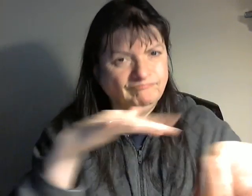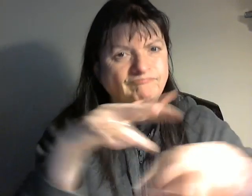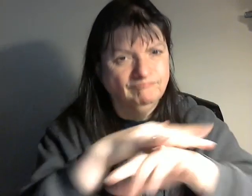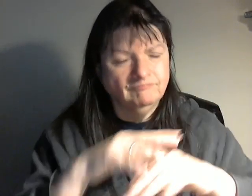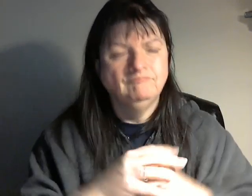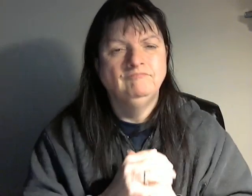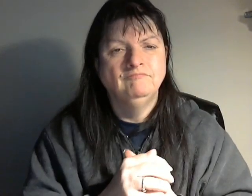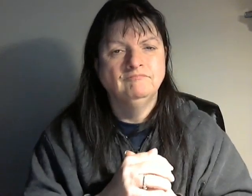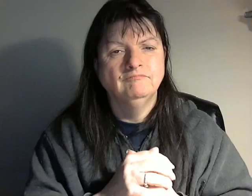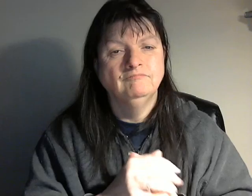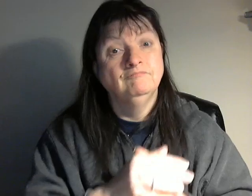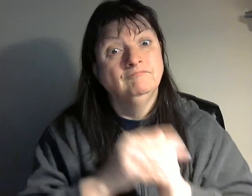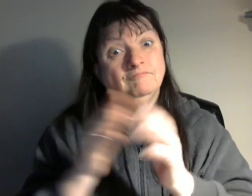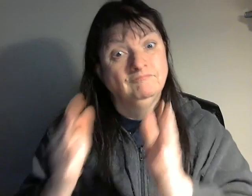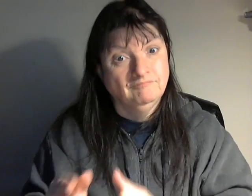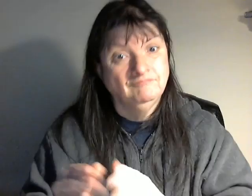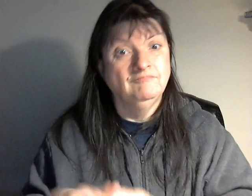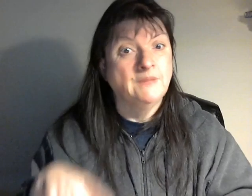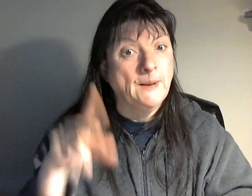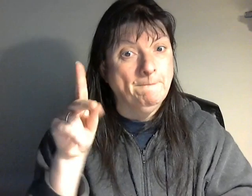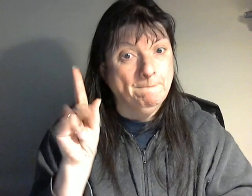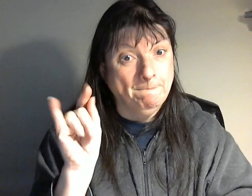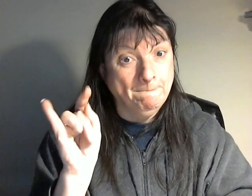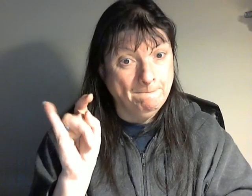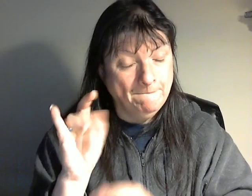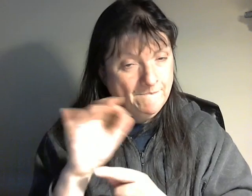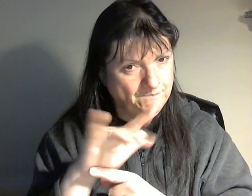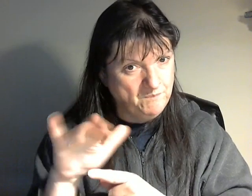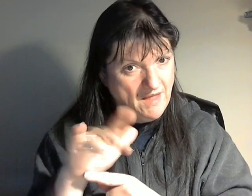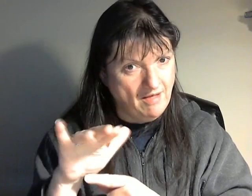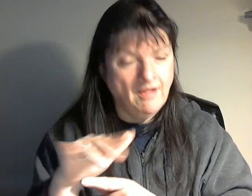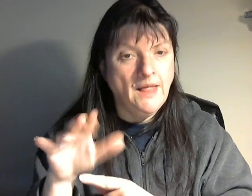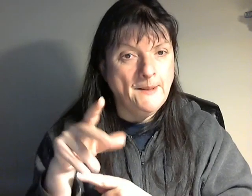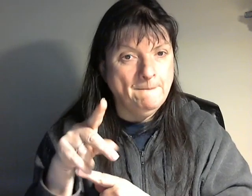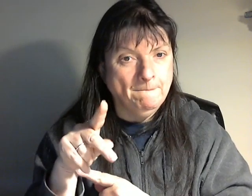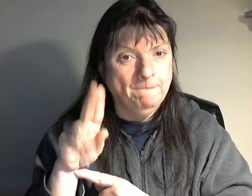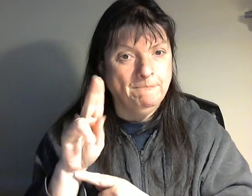One of the most interesting things that you're lots are just old.